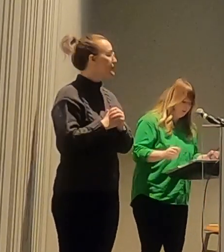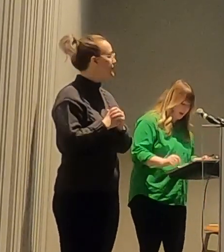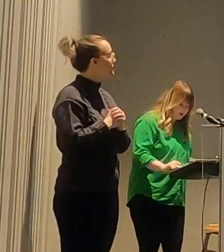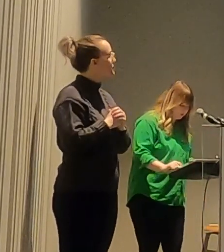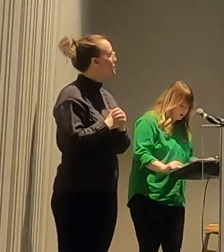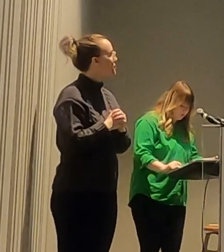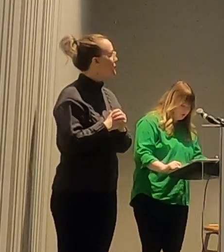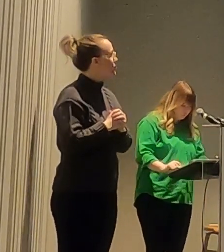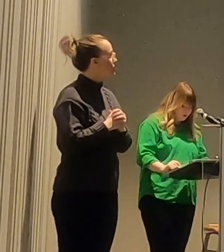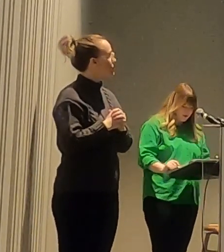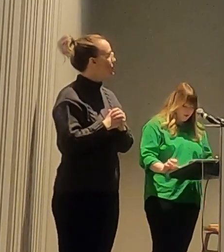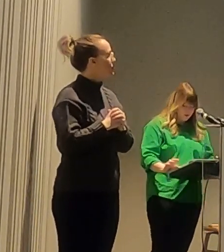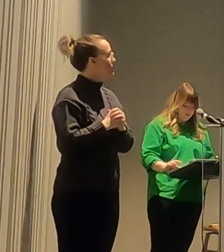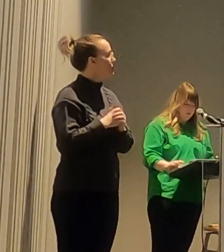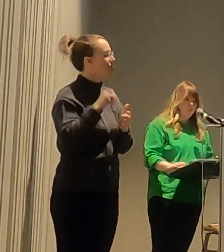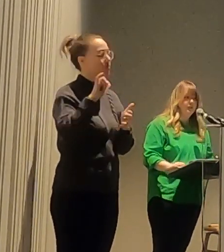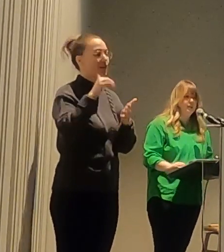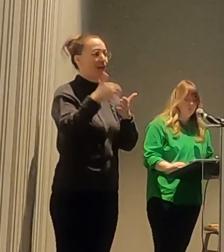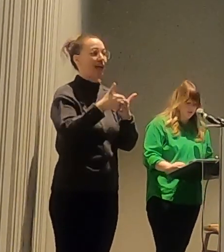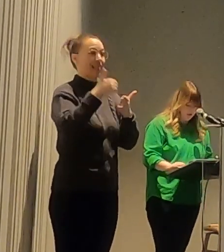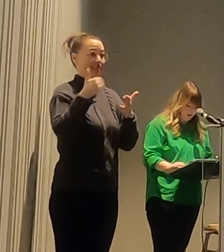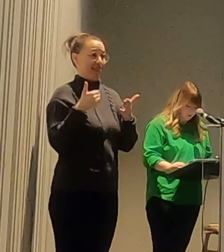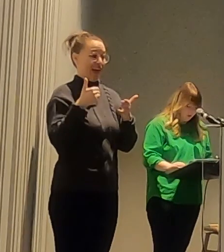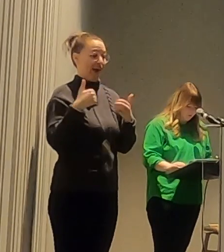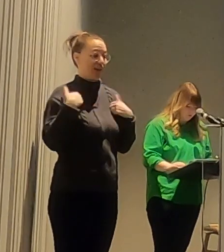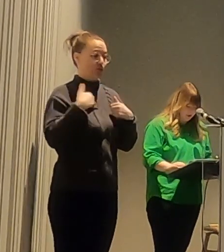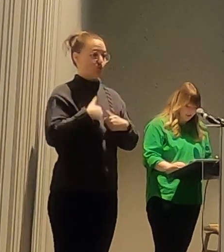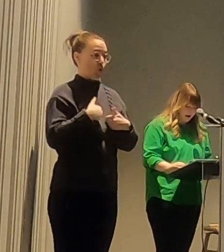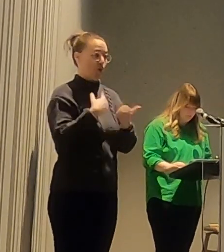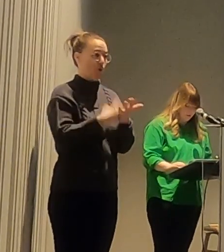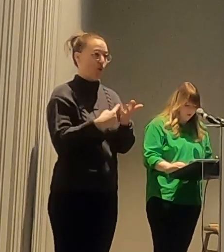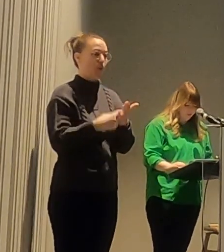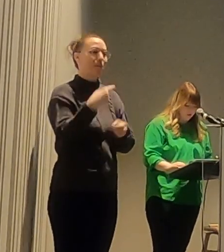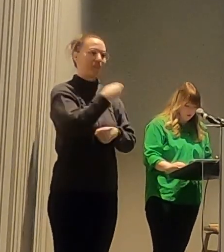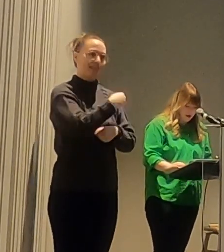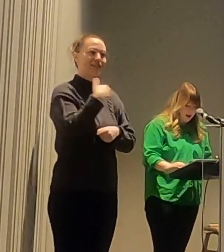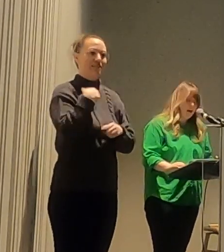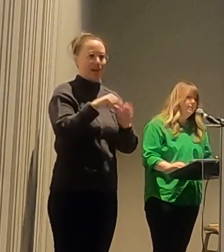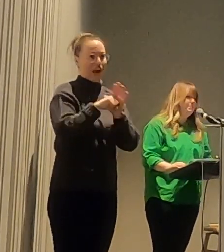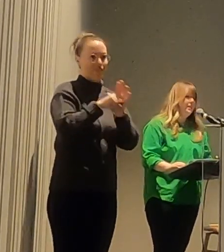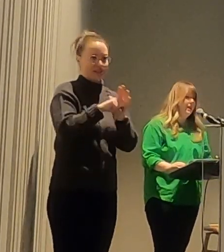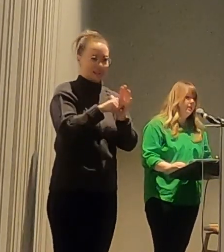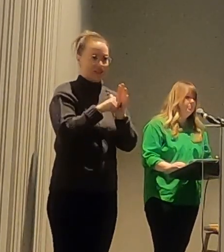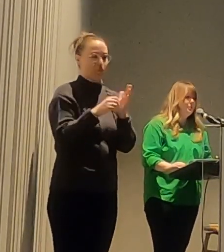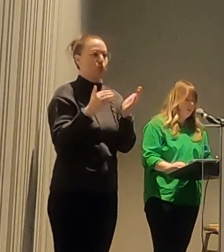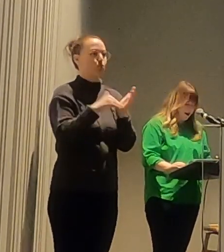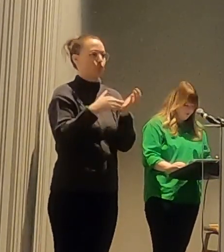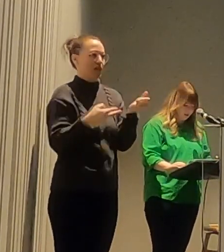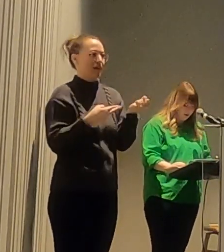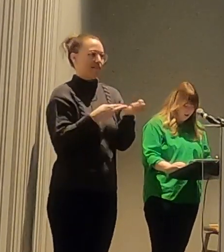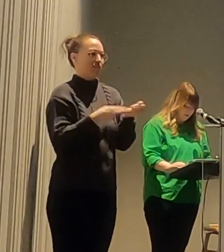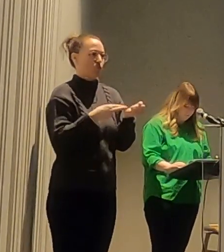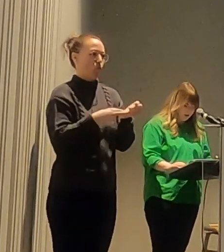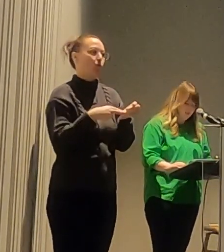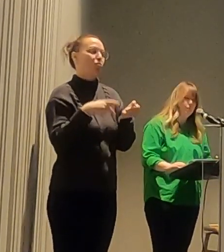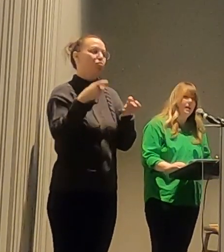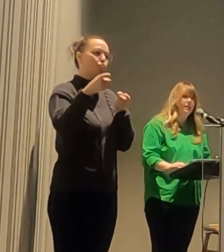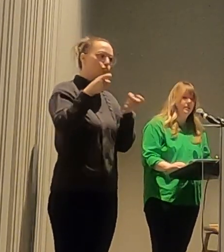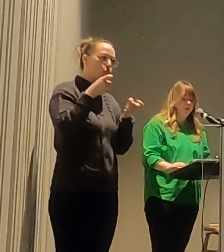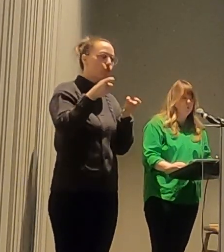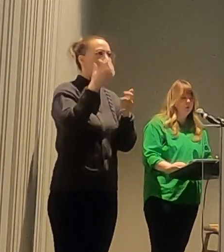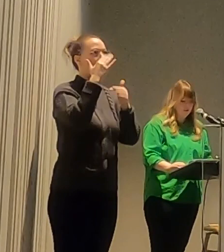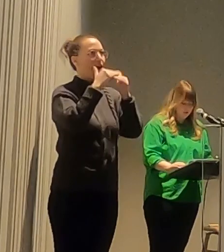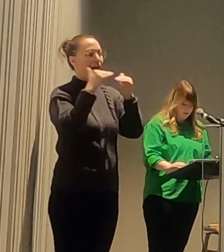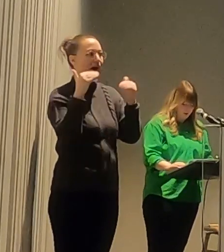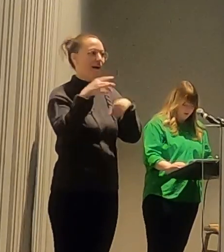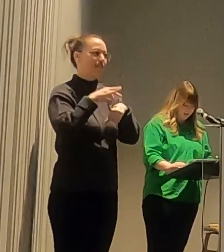So like the last robe, this one is also full of symbols that reinforce the emperor's role as mediator between heaven and earth, as well